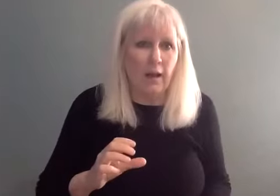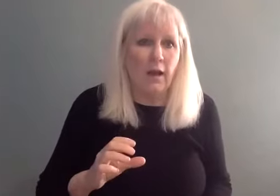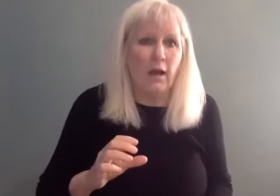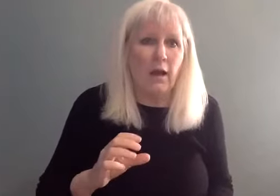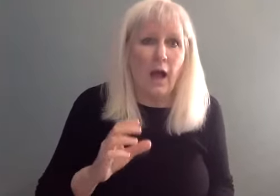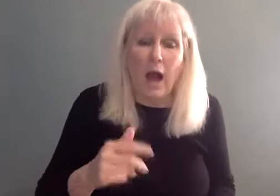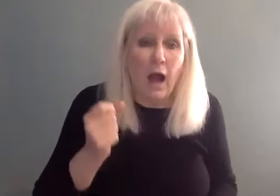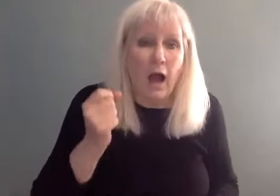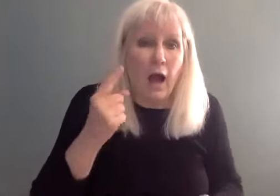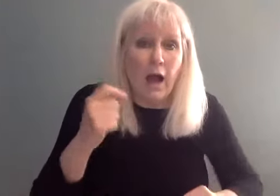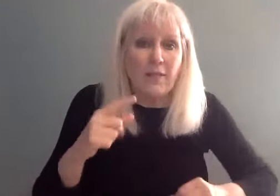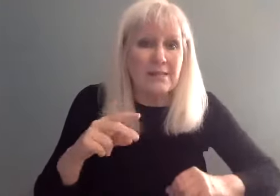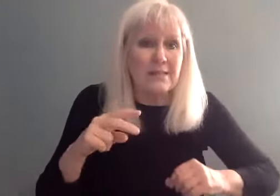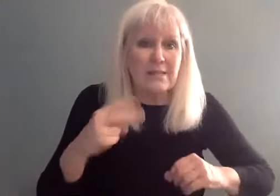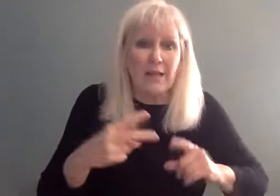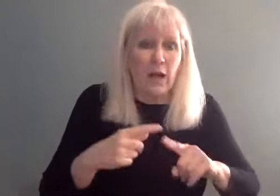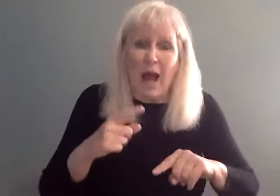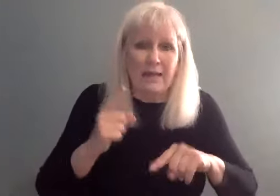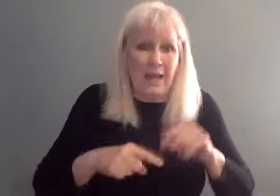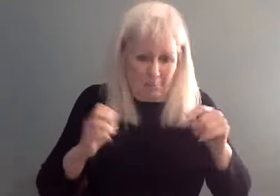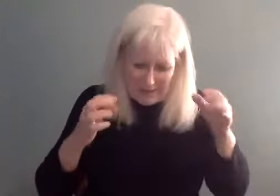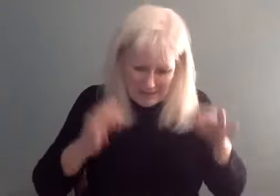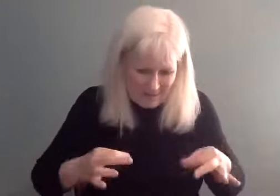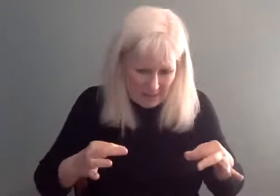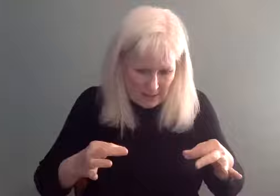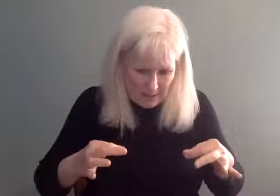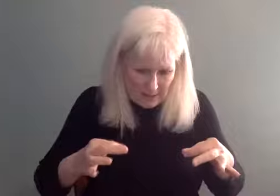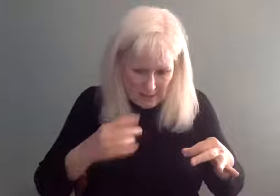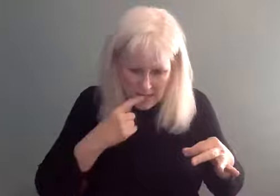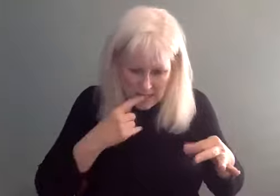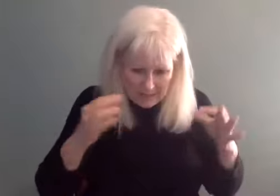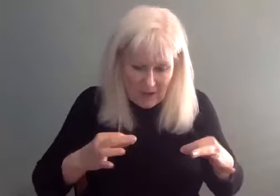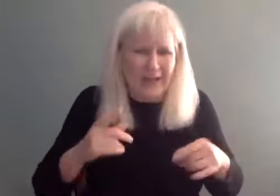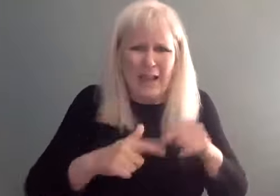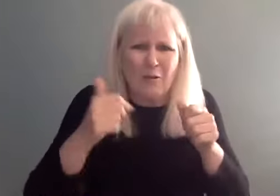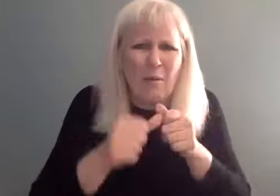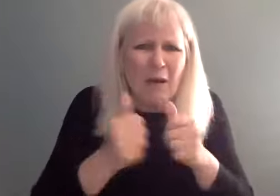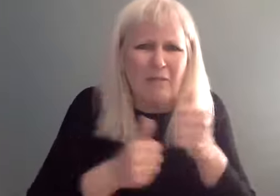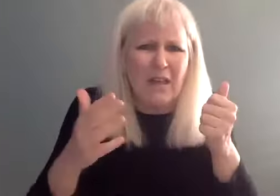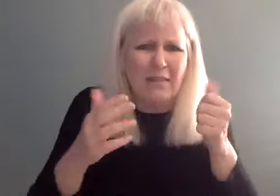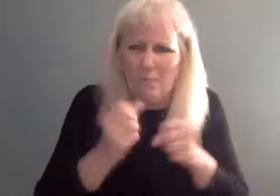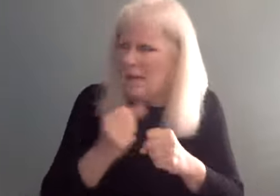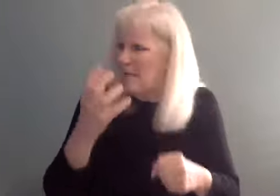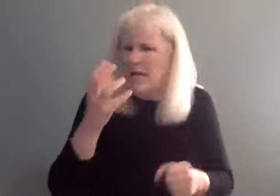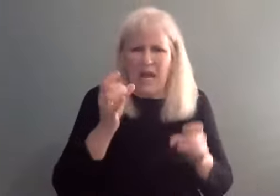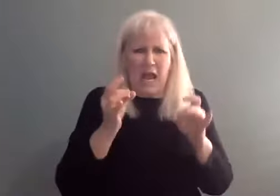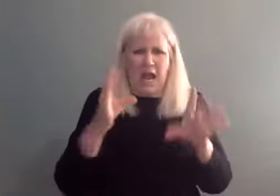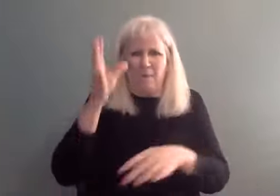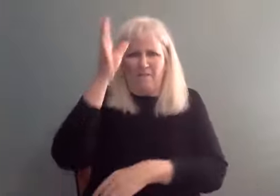That's the second one. I can't be definite. I can't remember all the things that made me hate my father, except one big